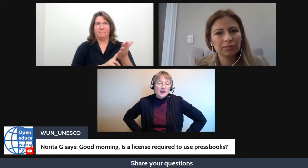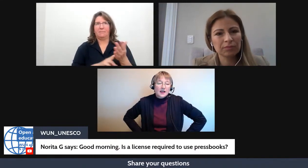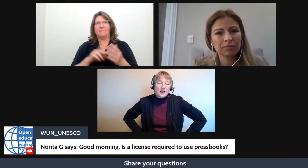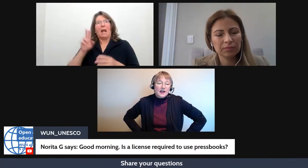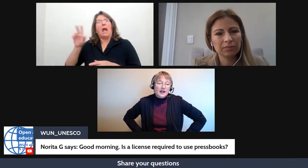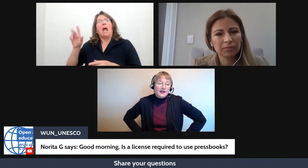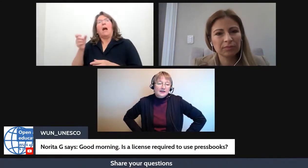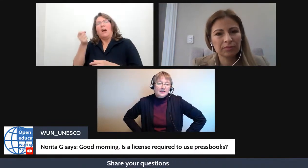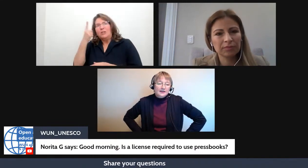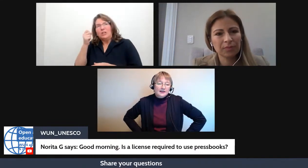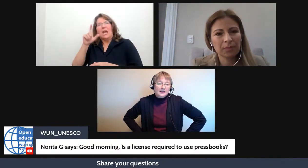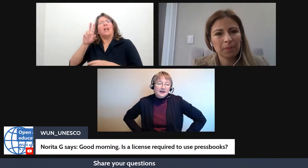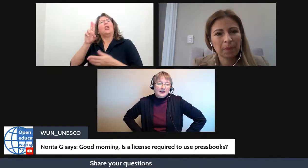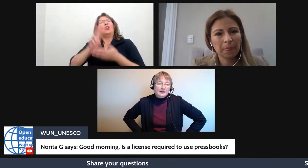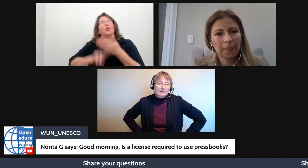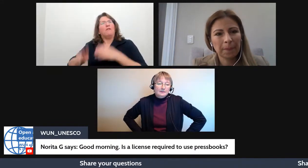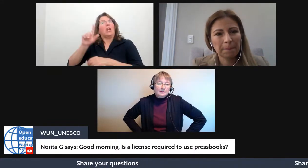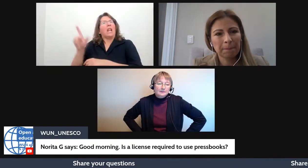PressBooks. And